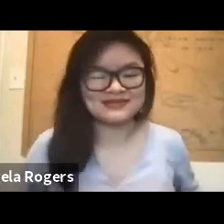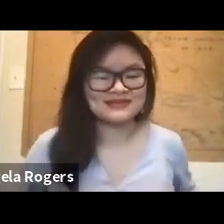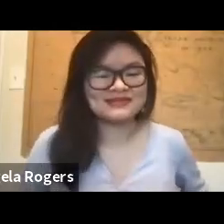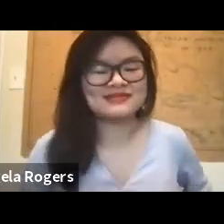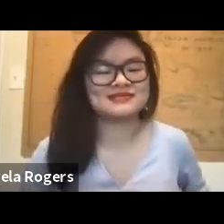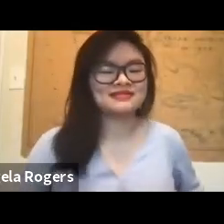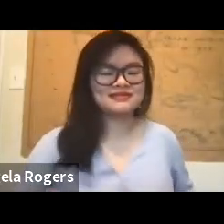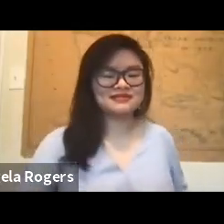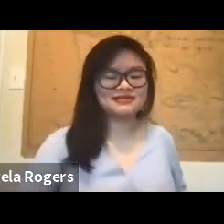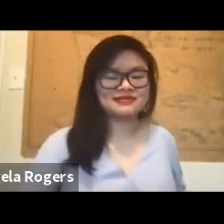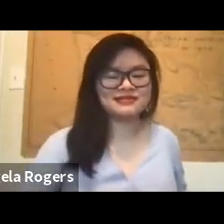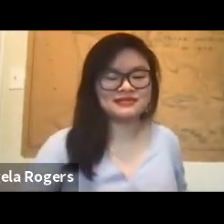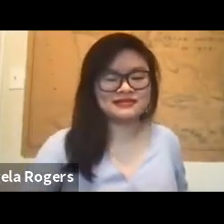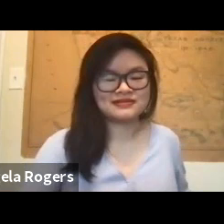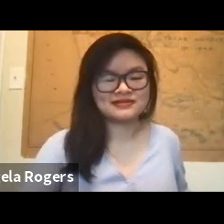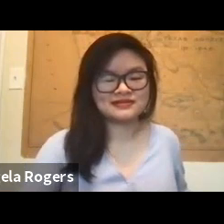Hi there.